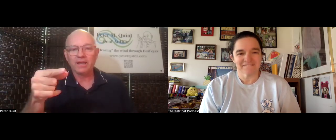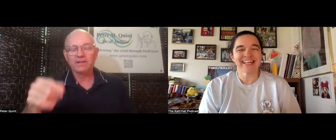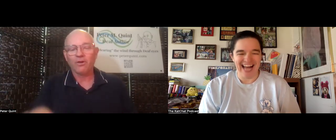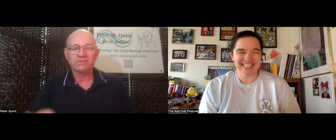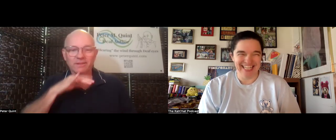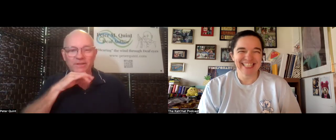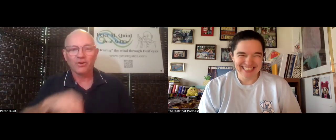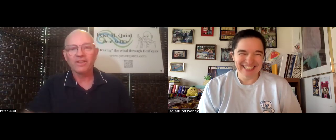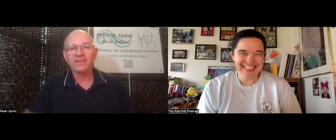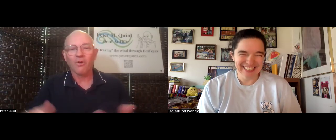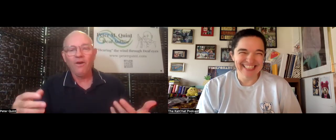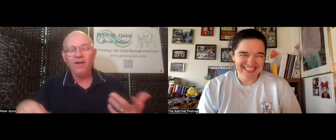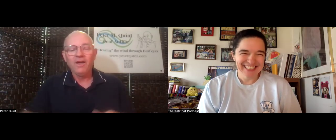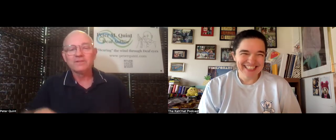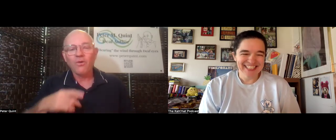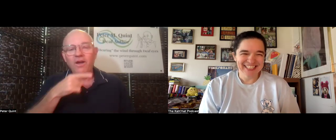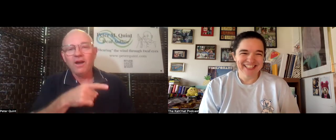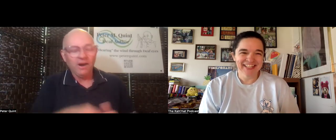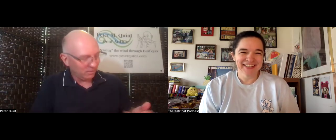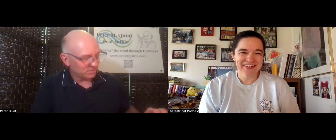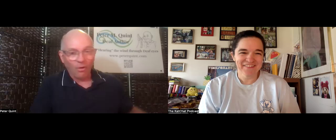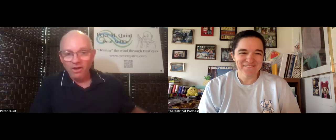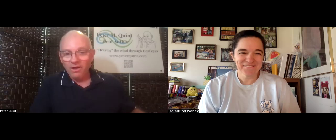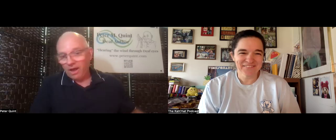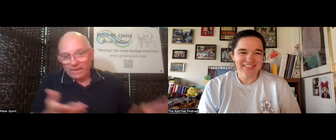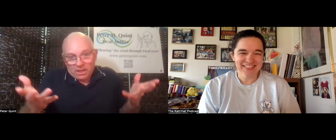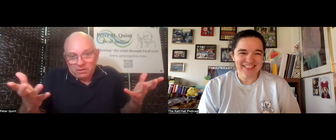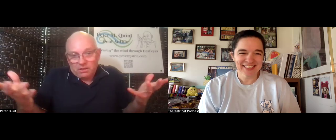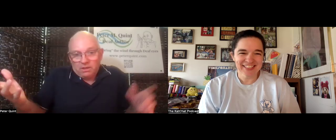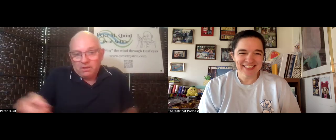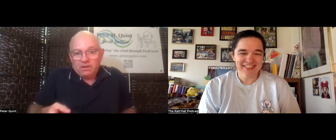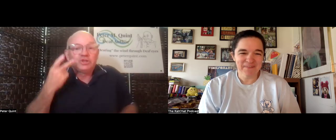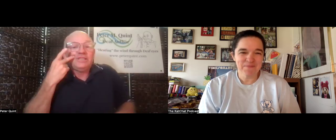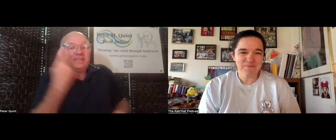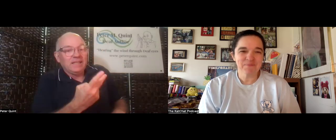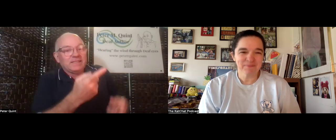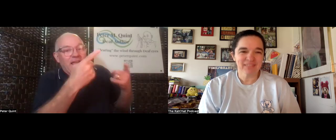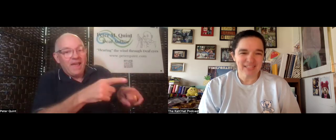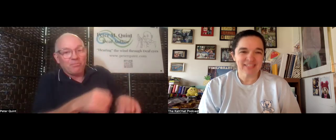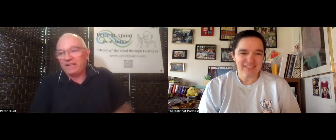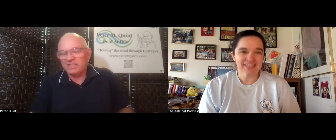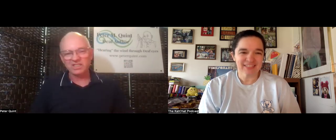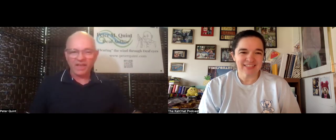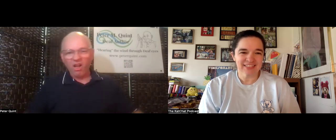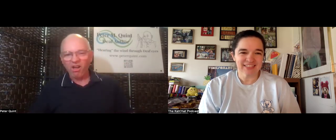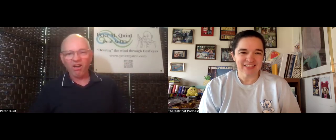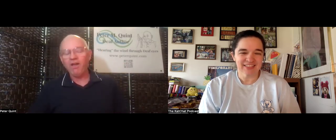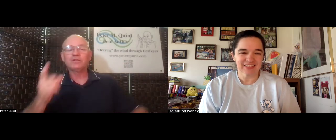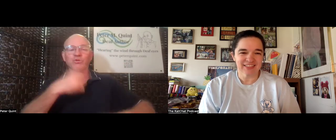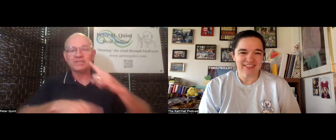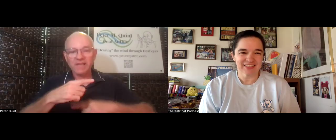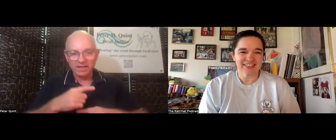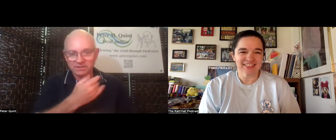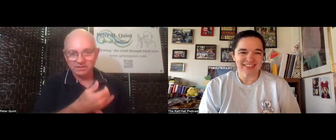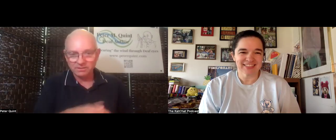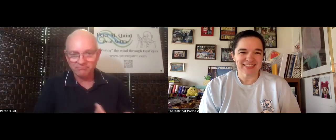working, Yeah. standard, So, so I mean, she sees that happening. She's like, so